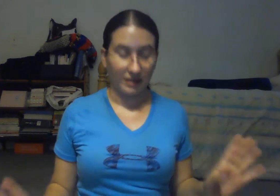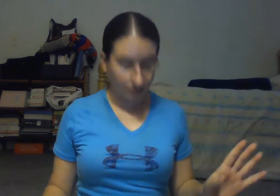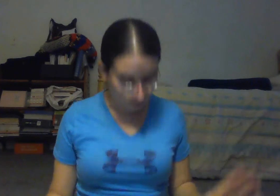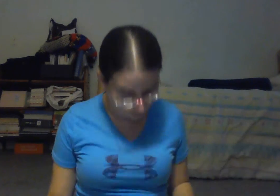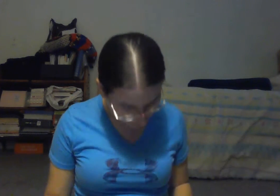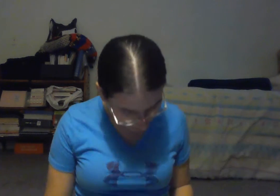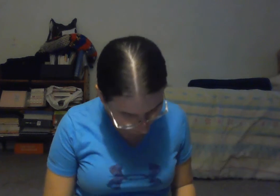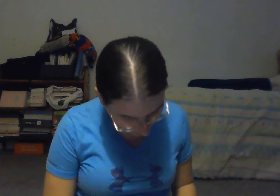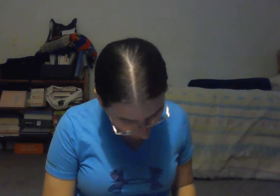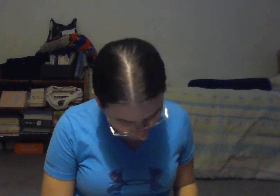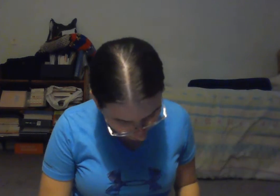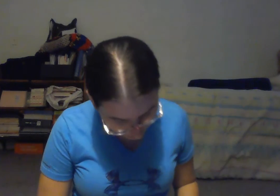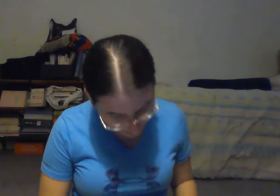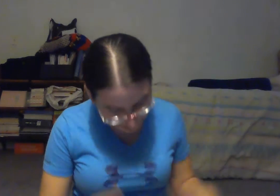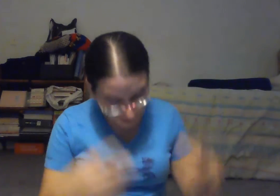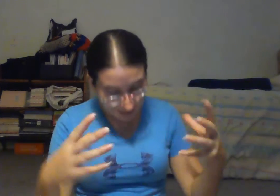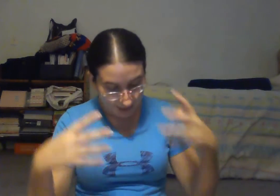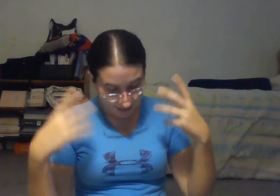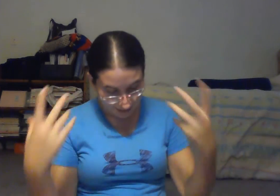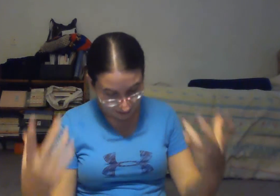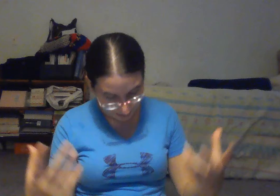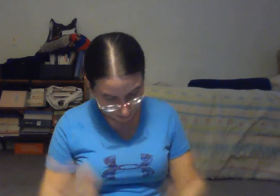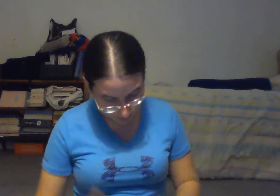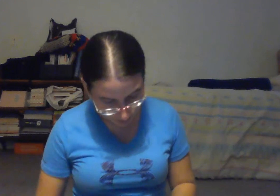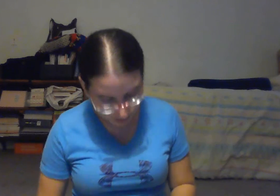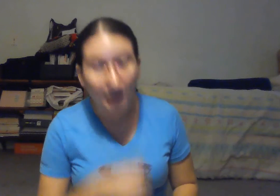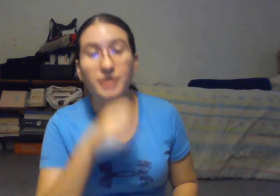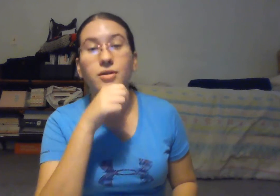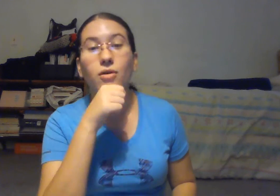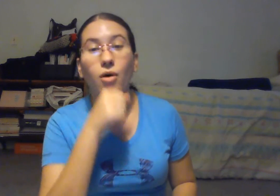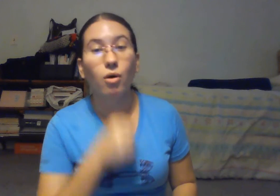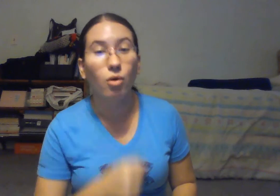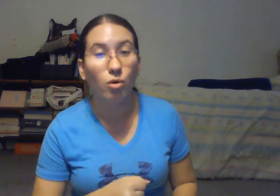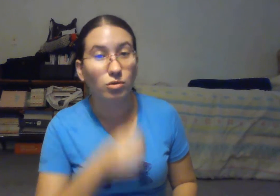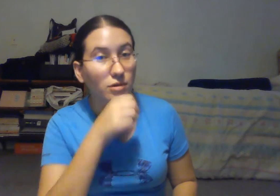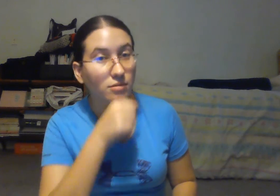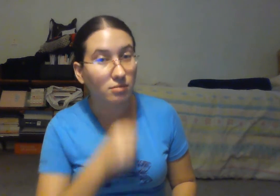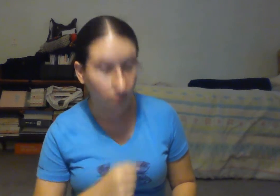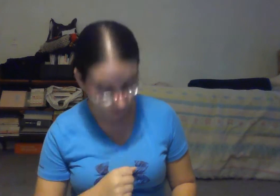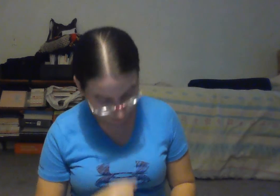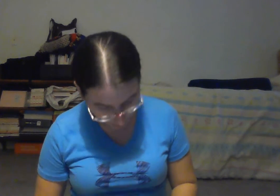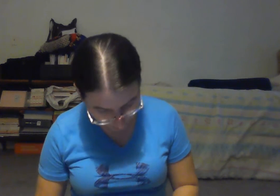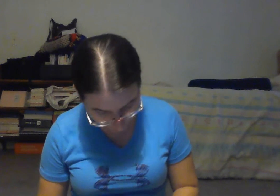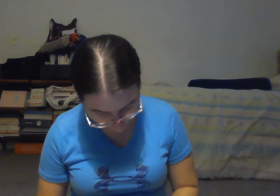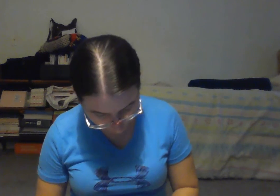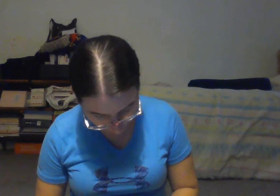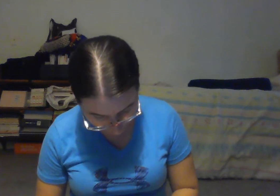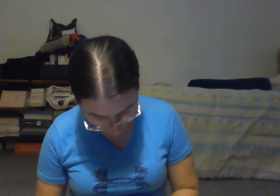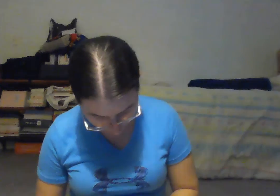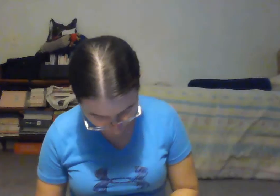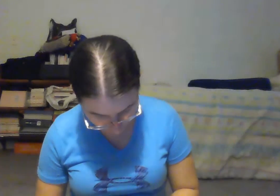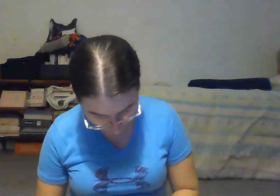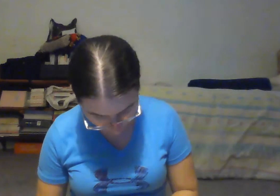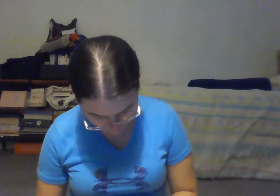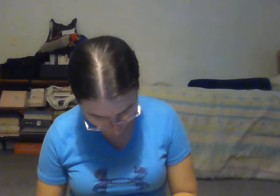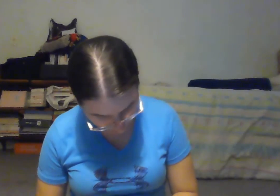it. When indicating age, the sign old is followed by the number is used. In